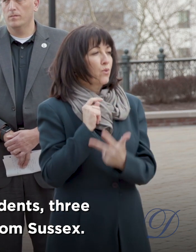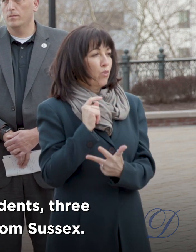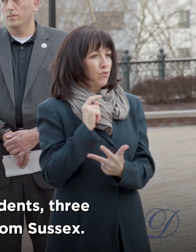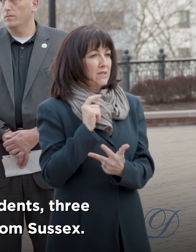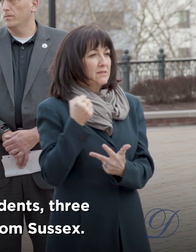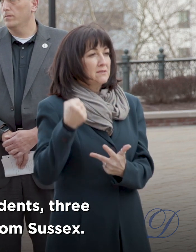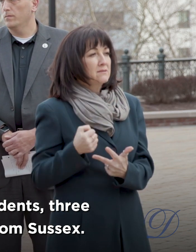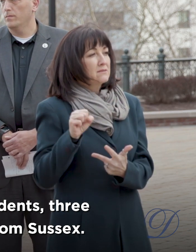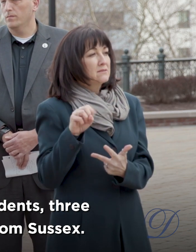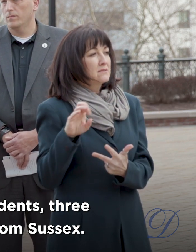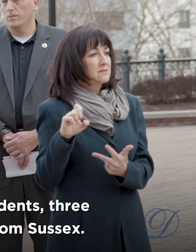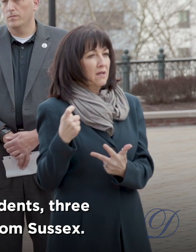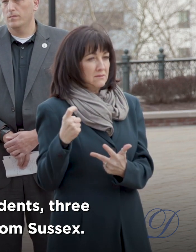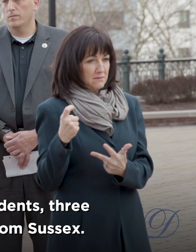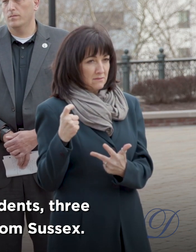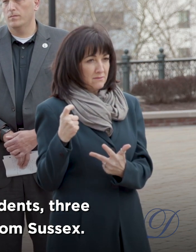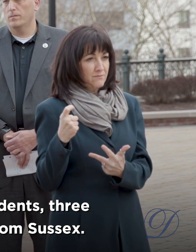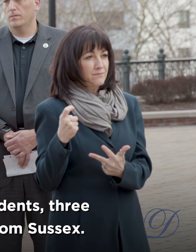from Sussex.